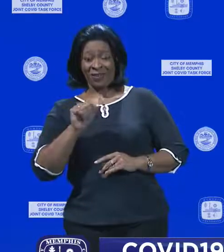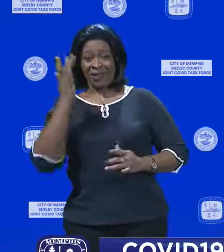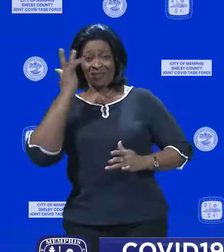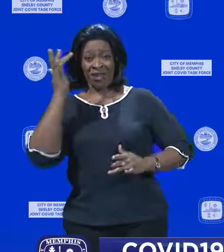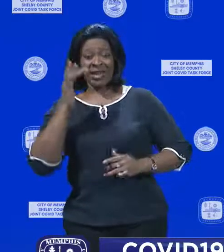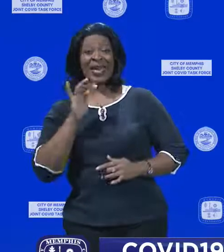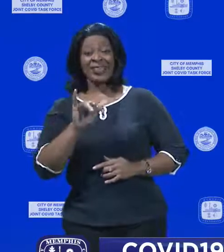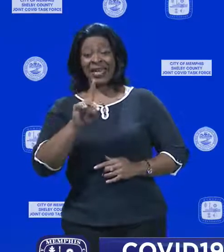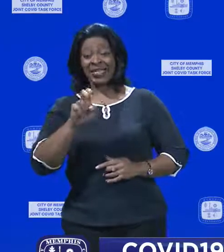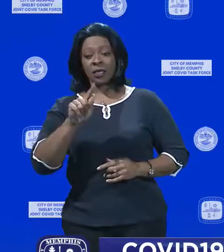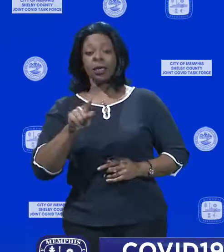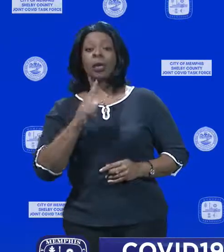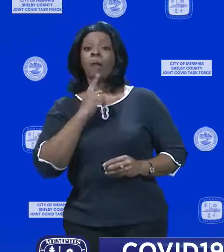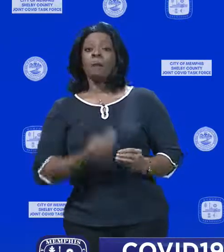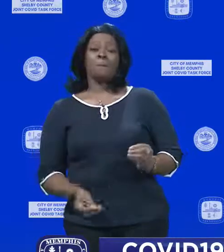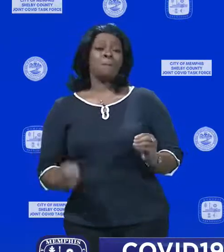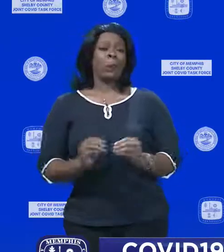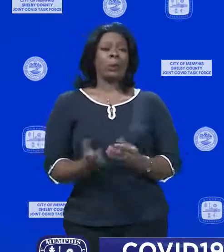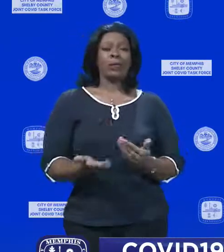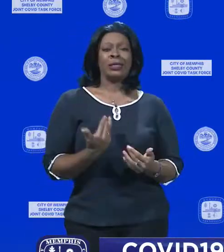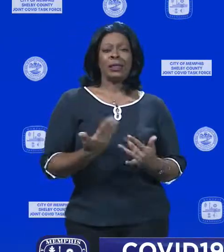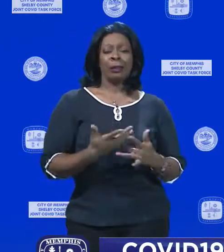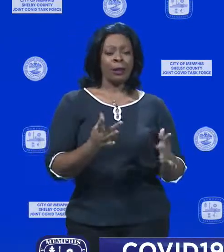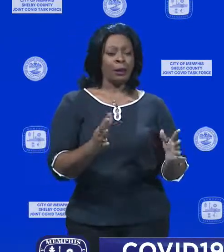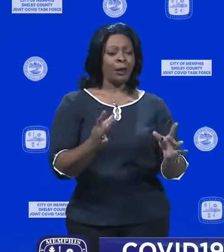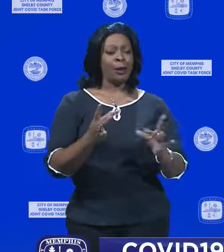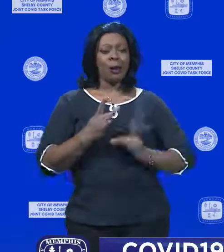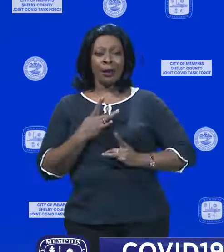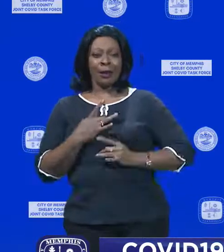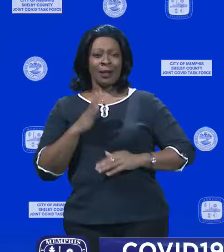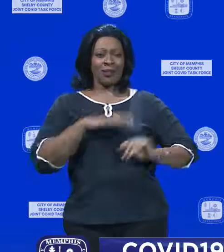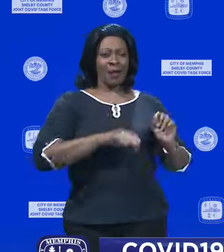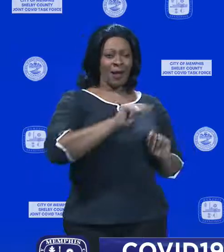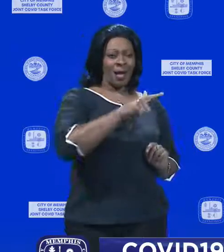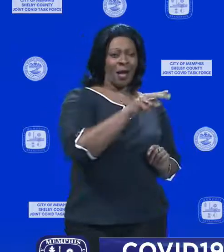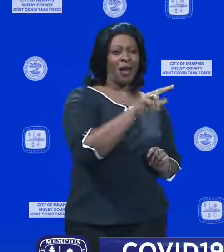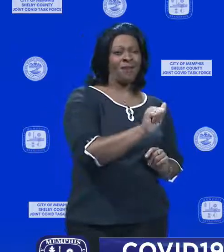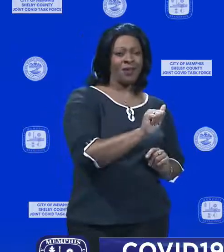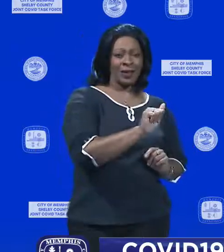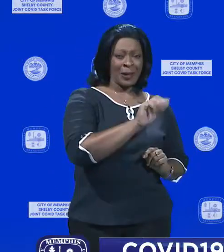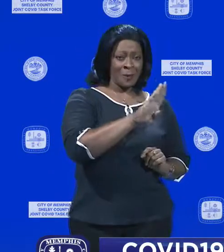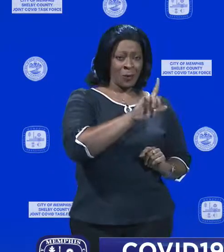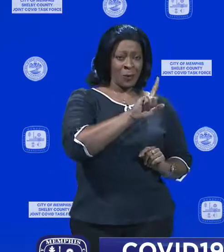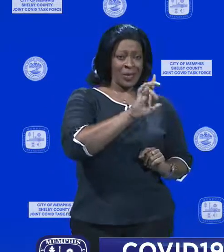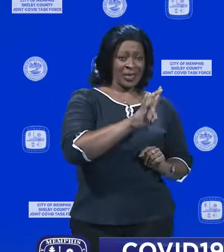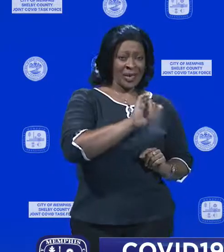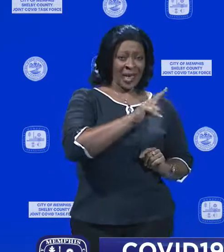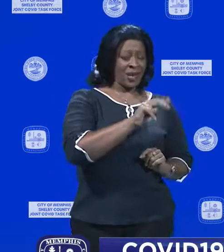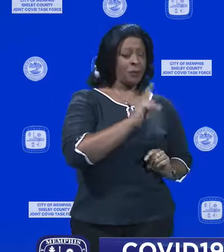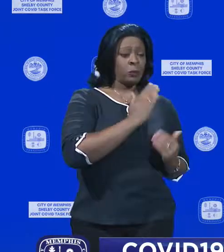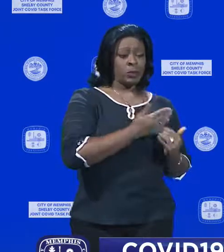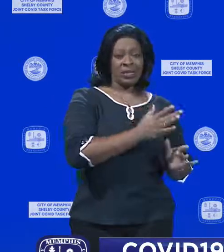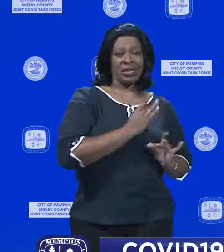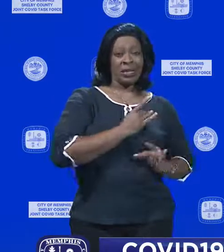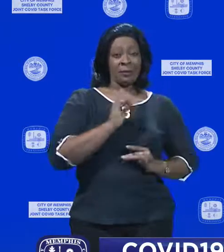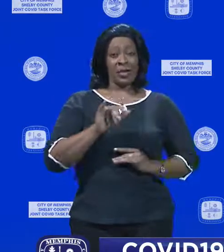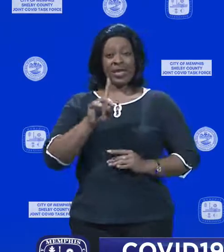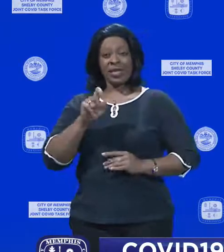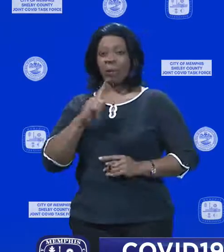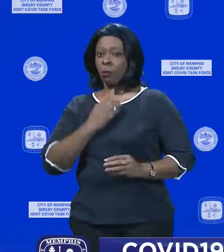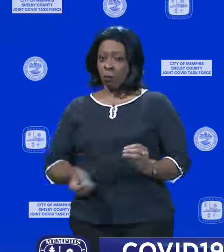is even more easily transmitted than Alpha was, or the B117. So these